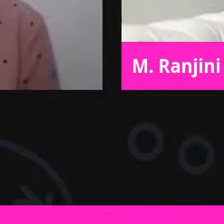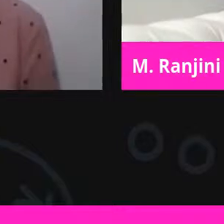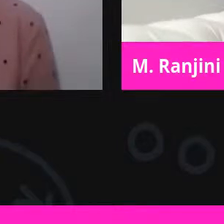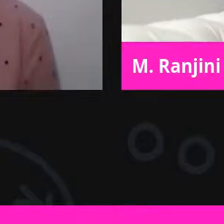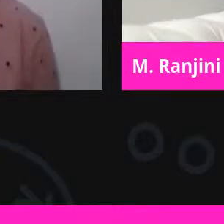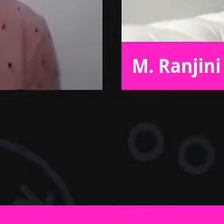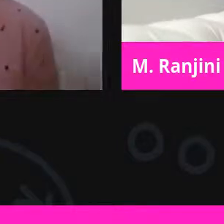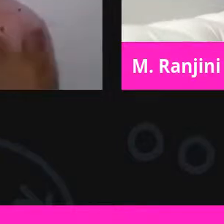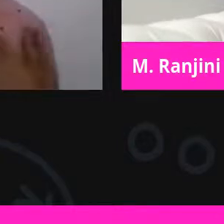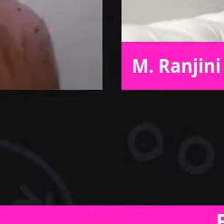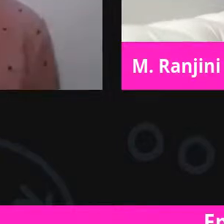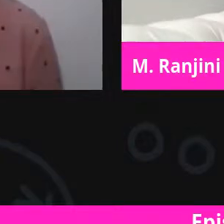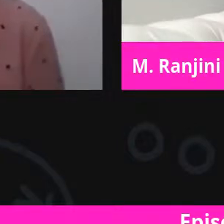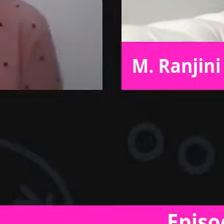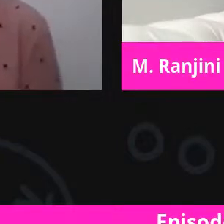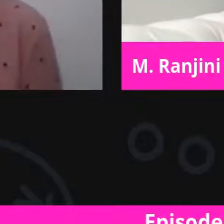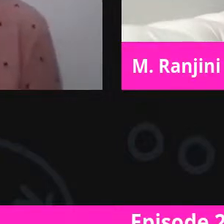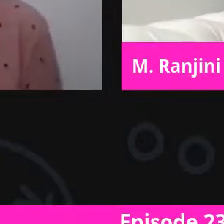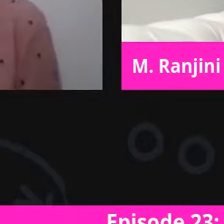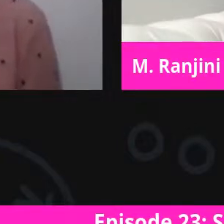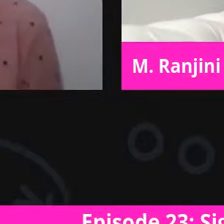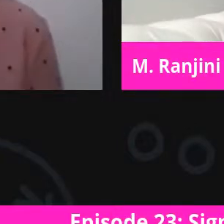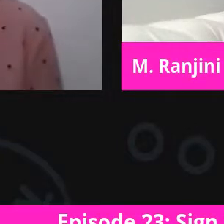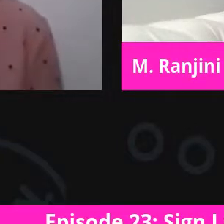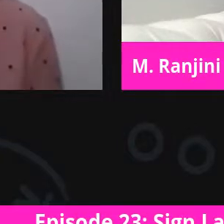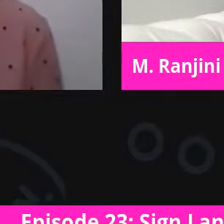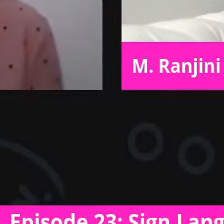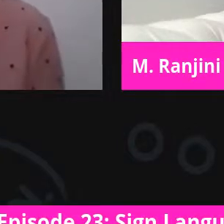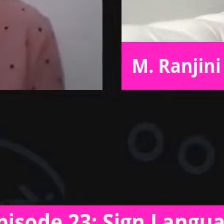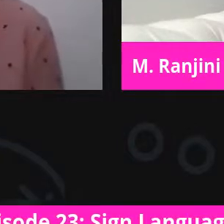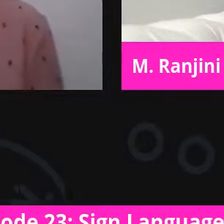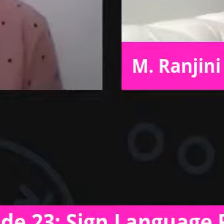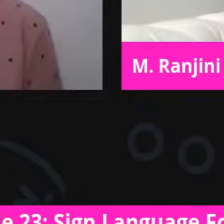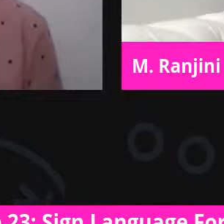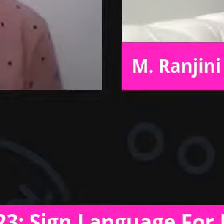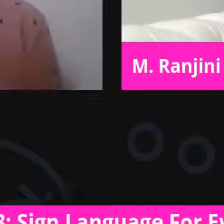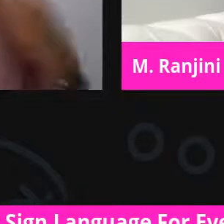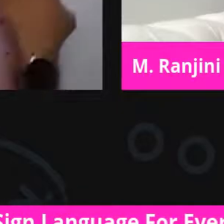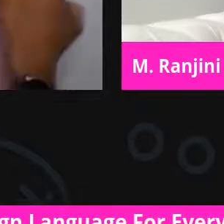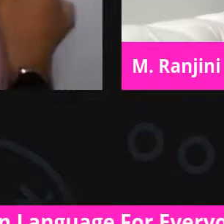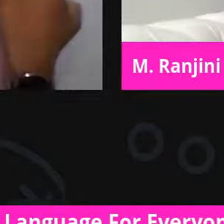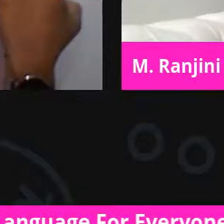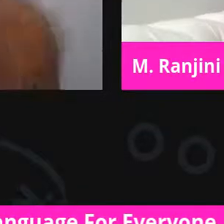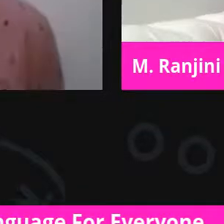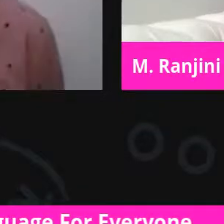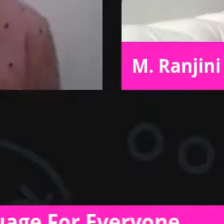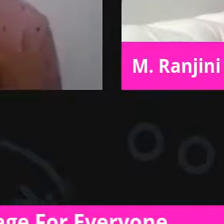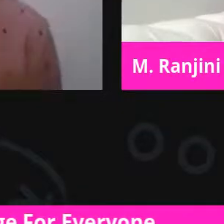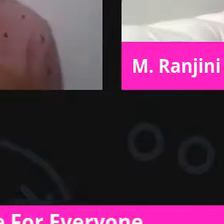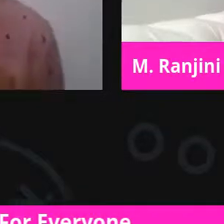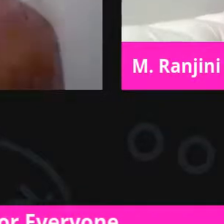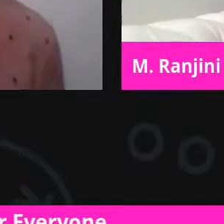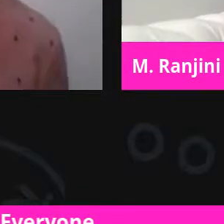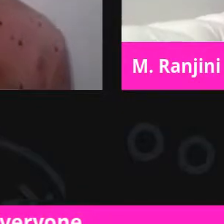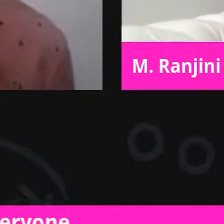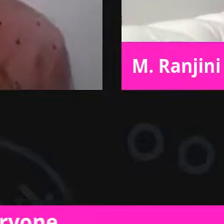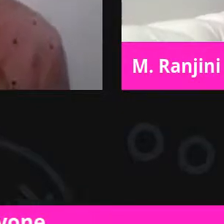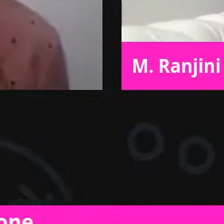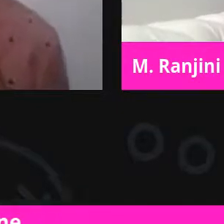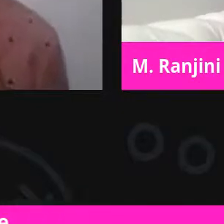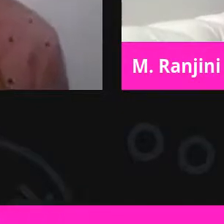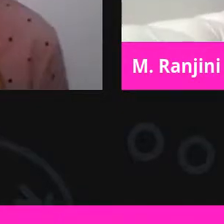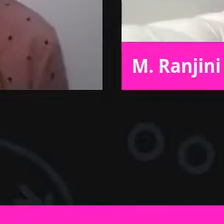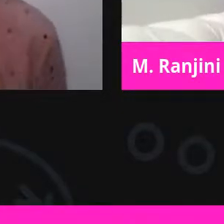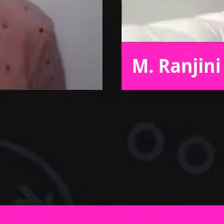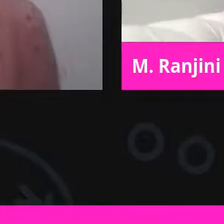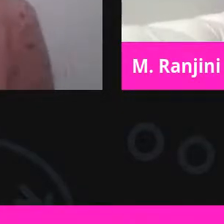Ranjini. And I'm Devapriya. Today is our episode Today number we are 23. I know why, you know why I